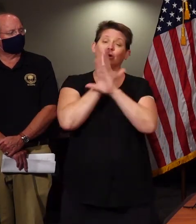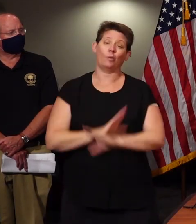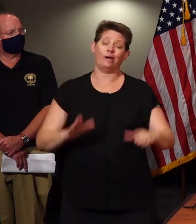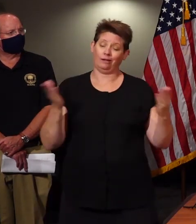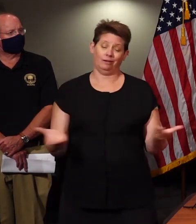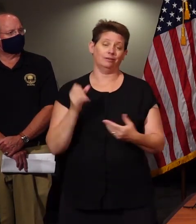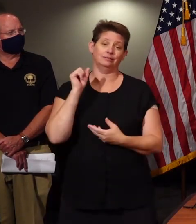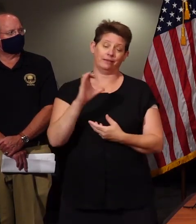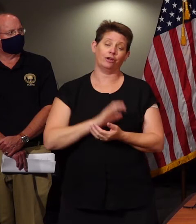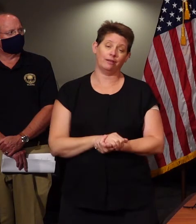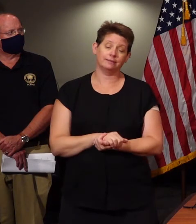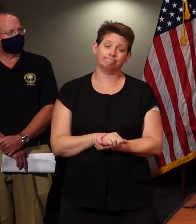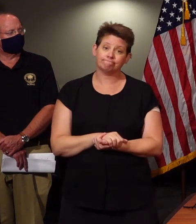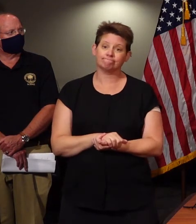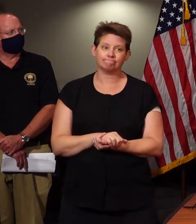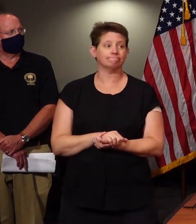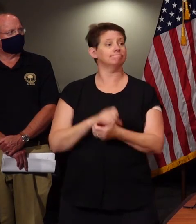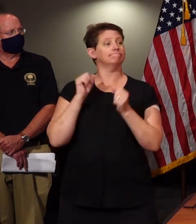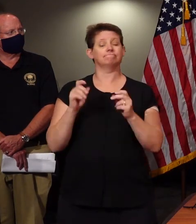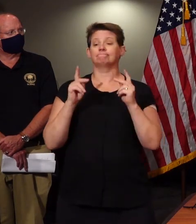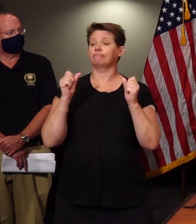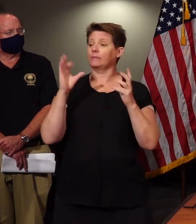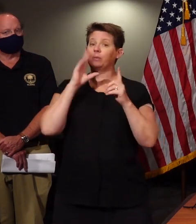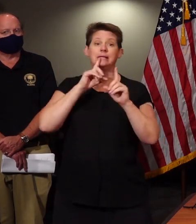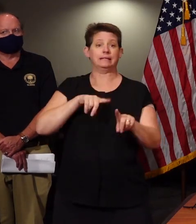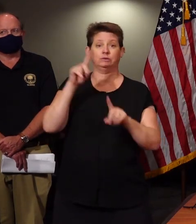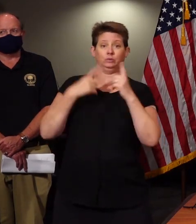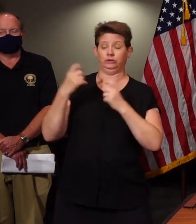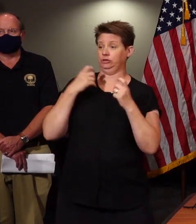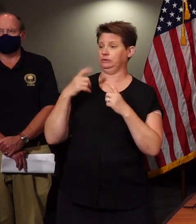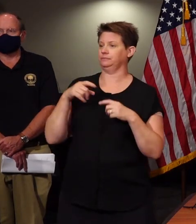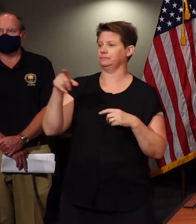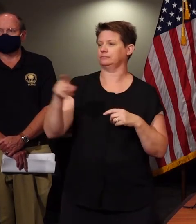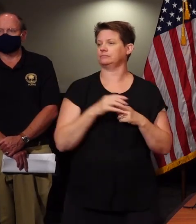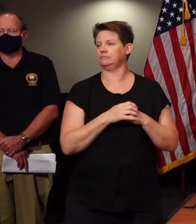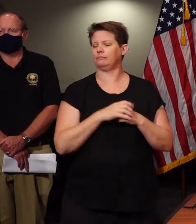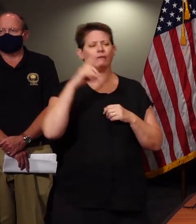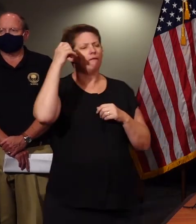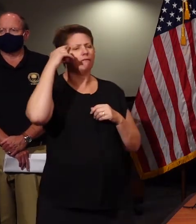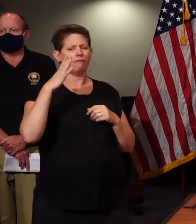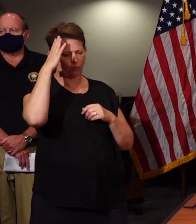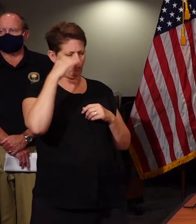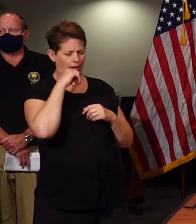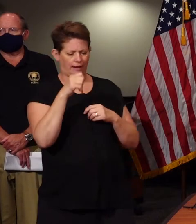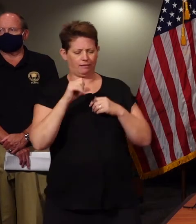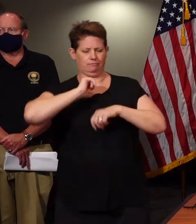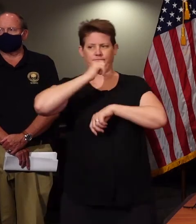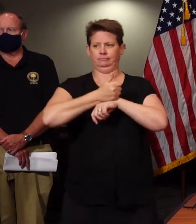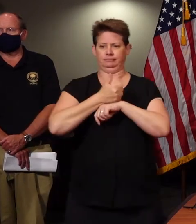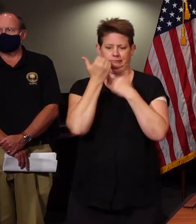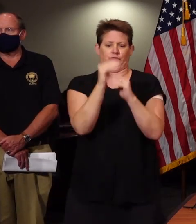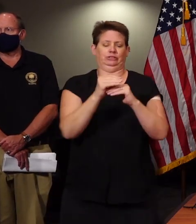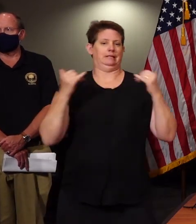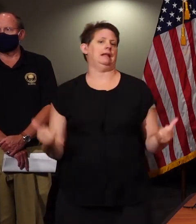Carolina. So, with that, we'll be glad to answer questions. Yes, ma'am. Governor, why not take make additional restrictions